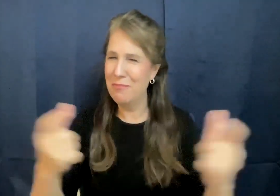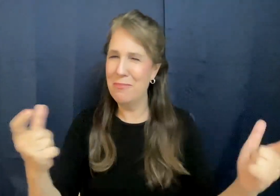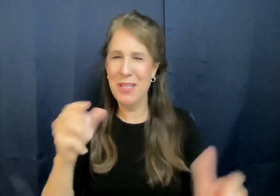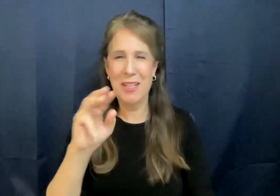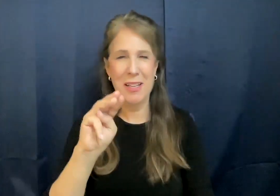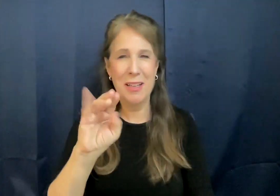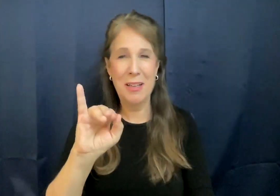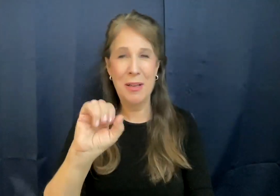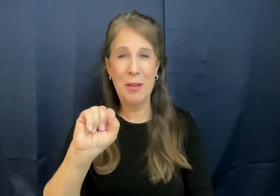Israel,